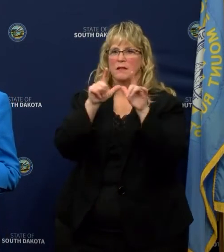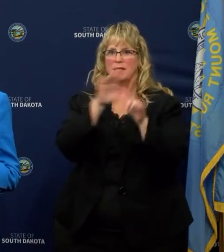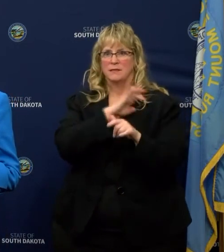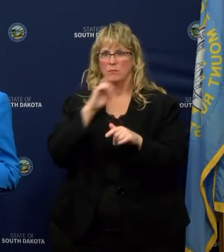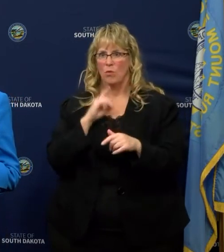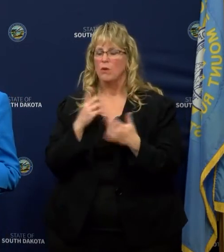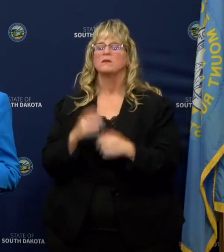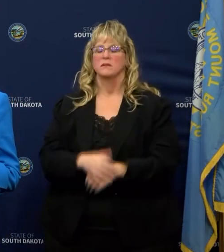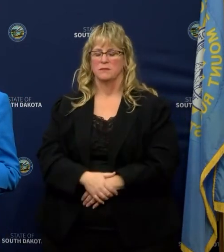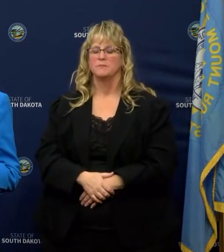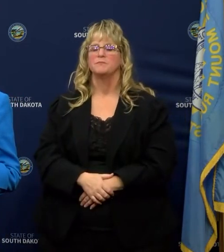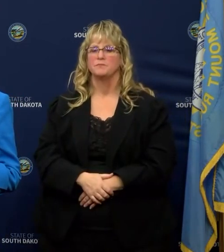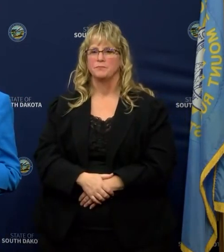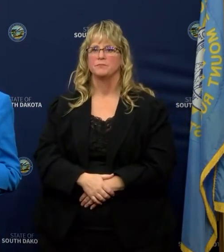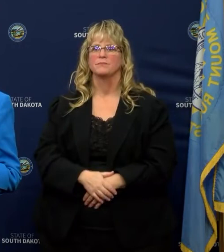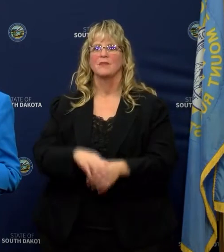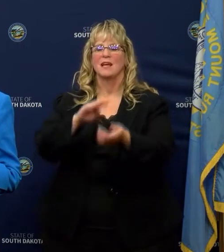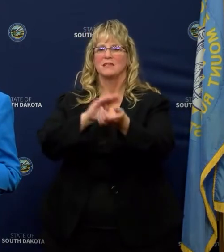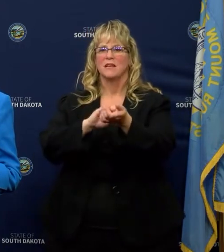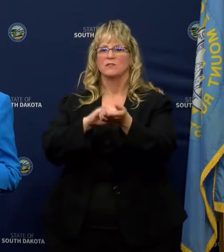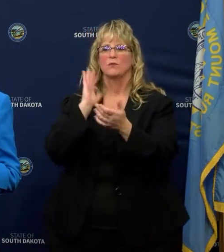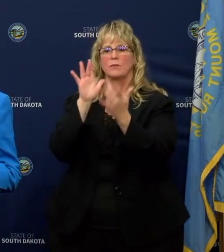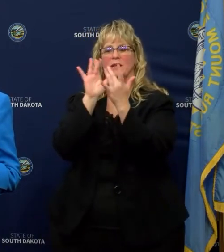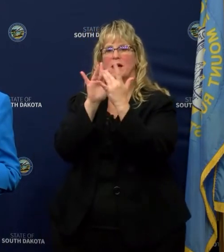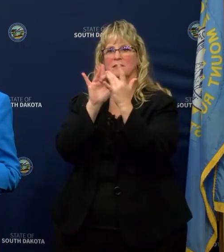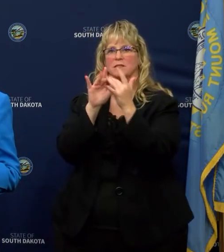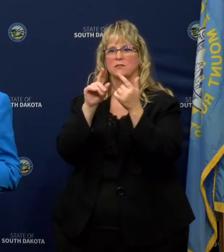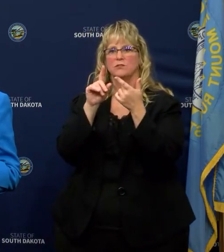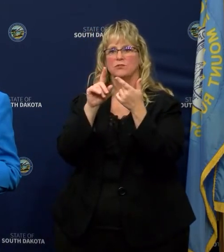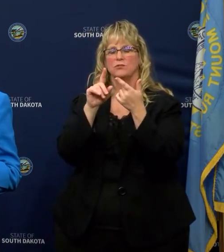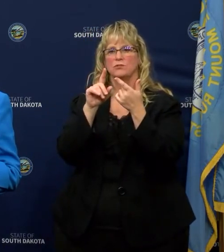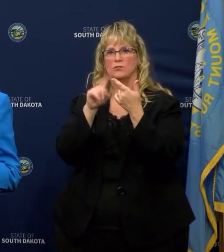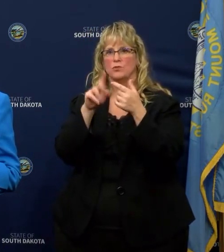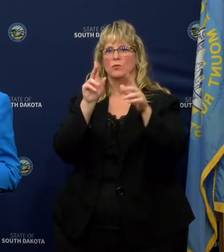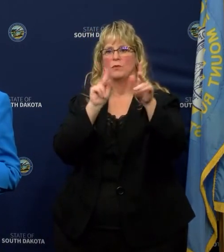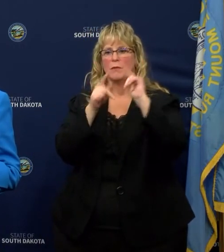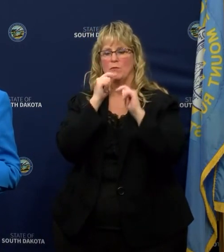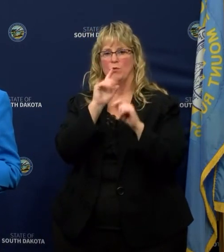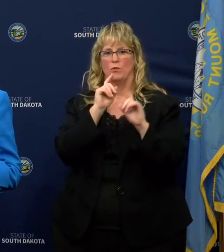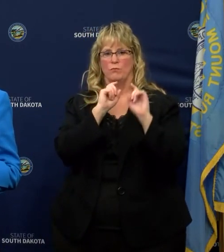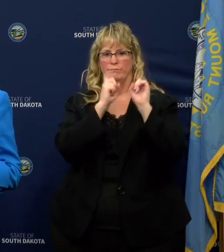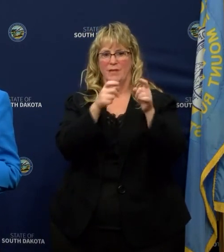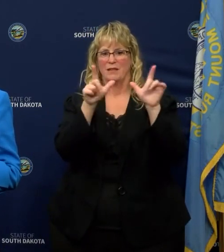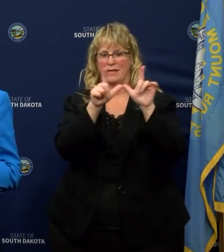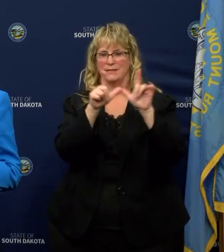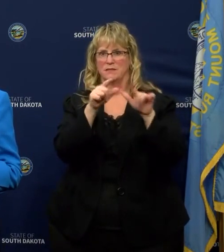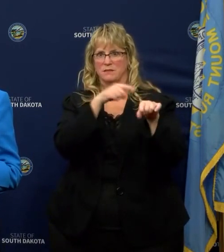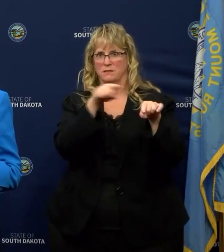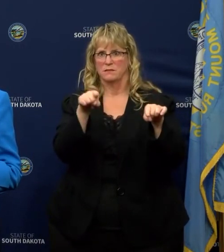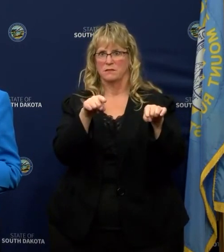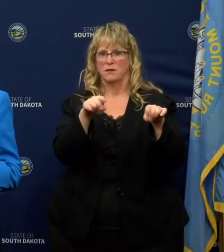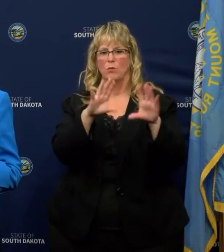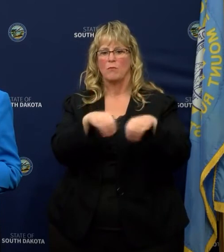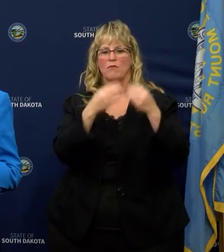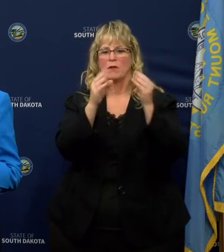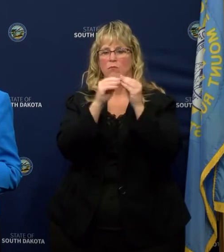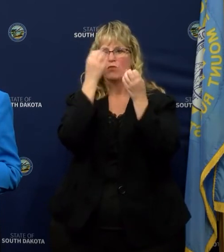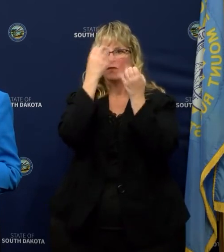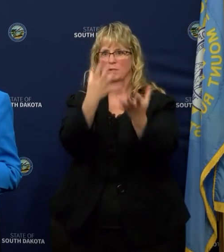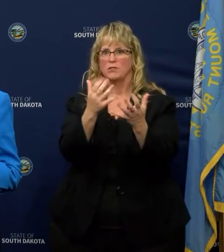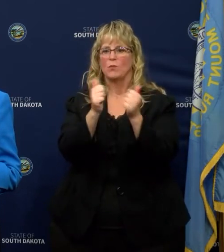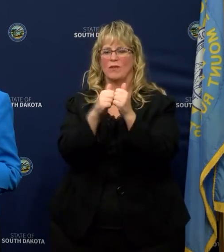Yep. So providers, licensing boards will be reaching out to the folks that they license and be providing more